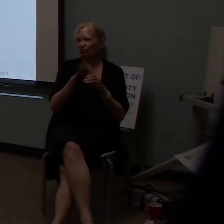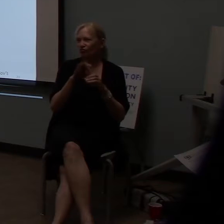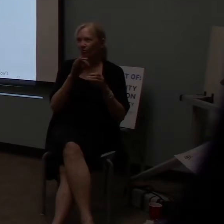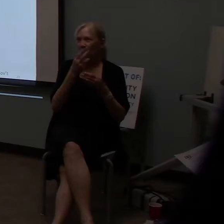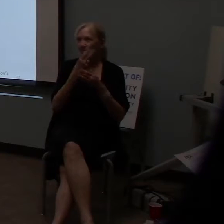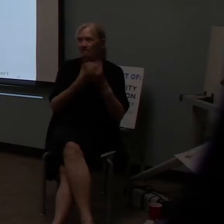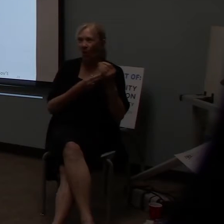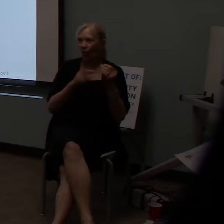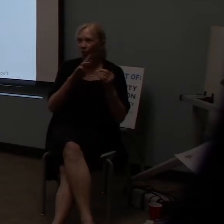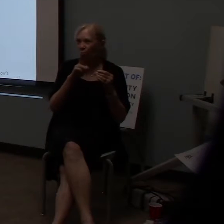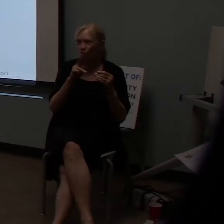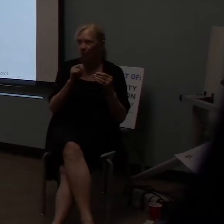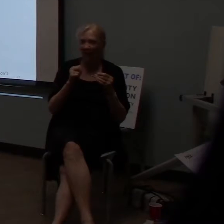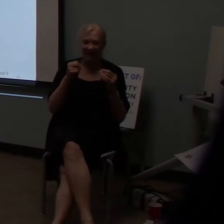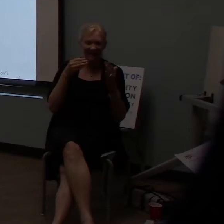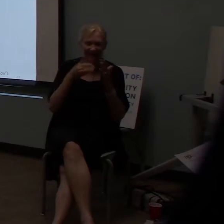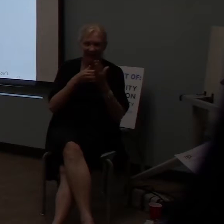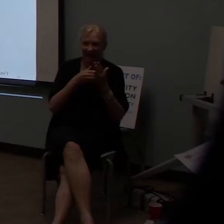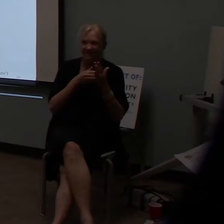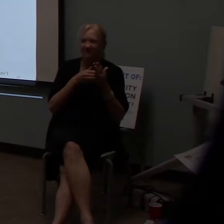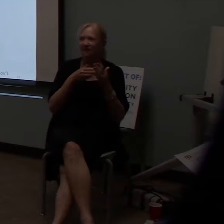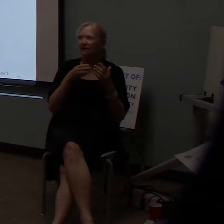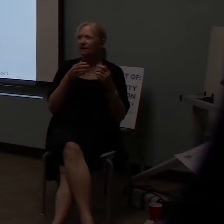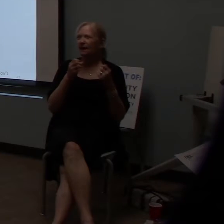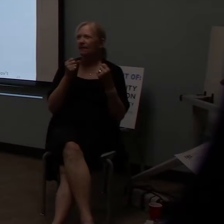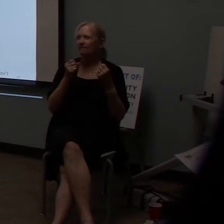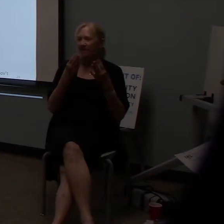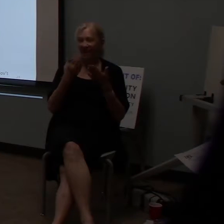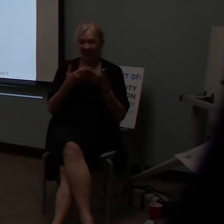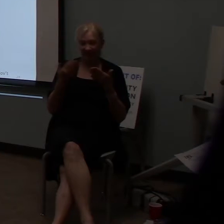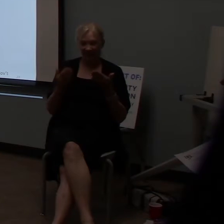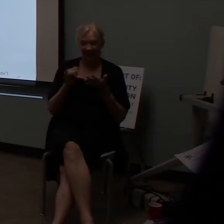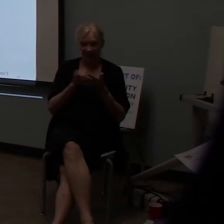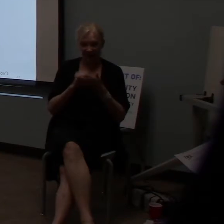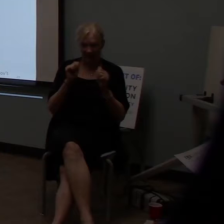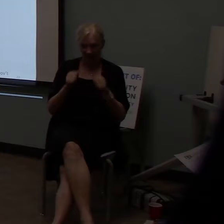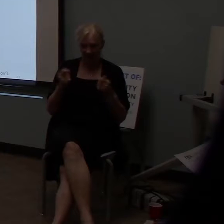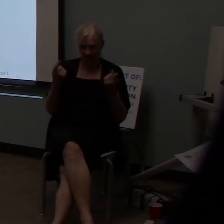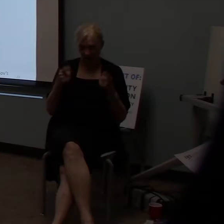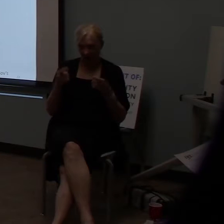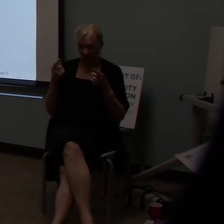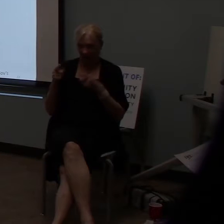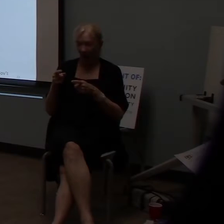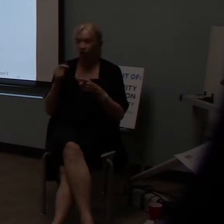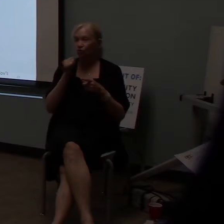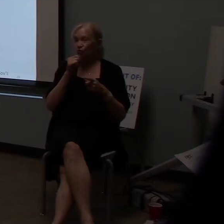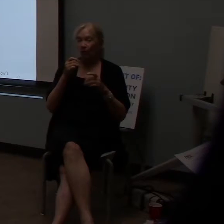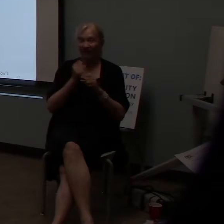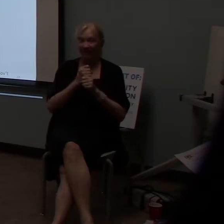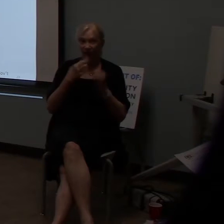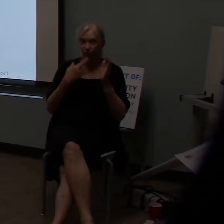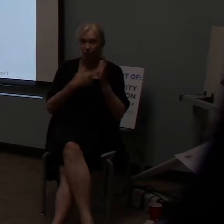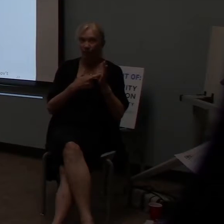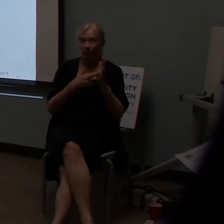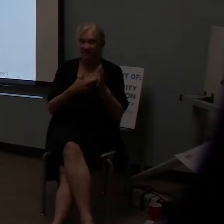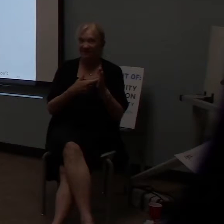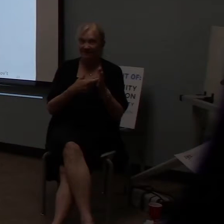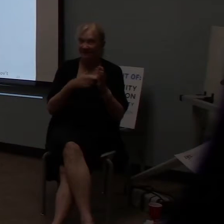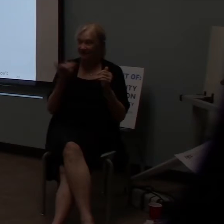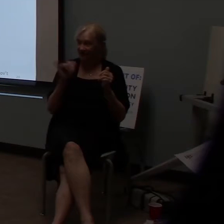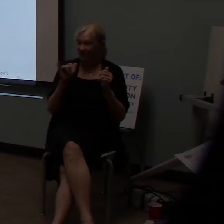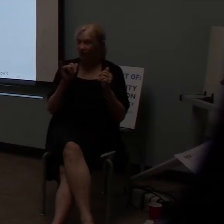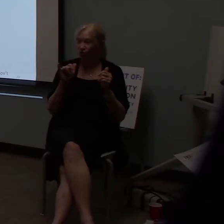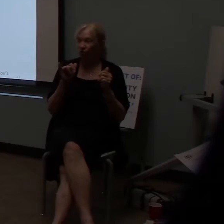run, so they have to run against. There's all kinds of things that can happen. And we also don't get the representation that we could get